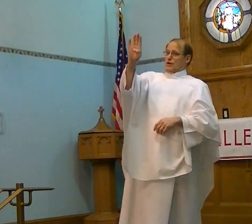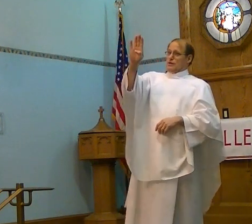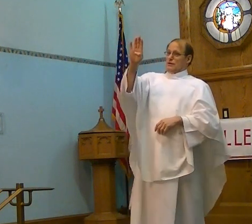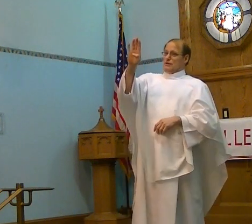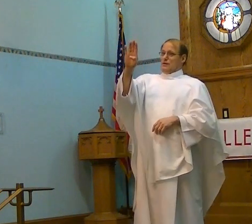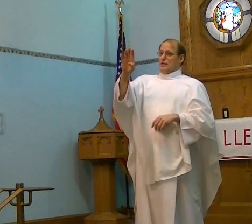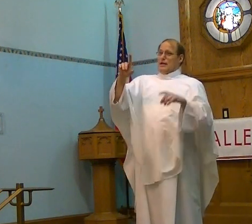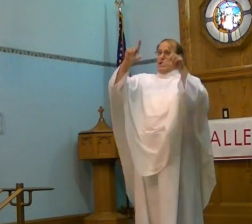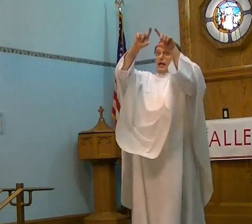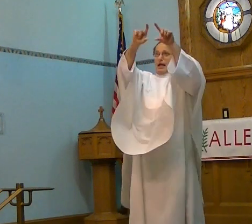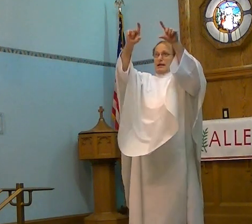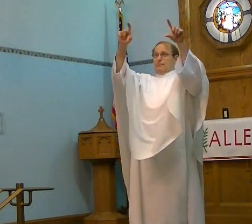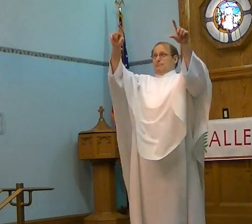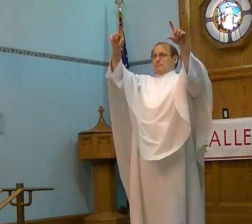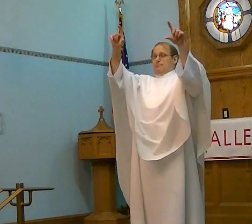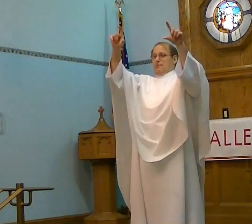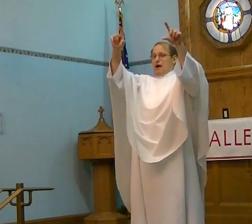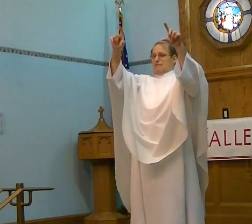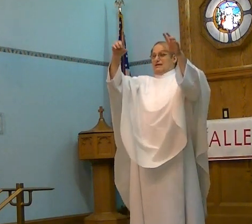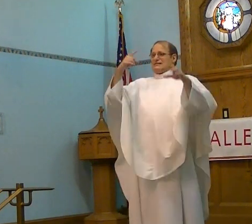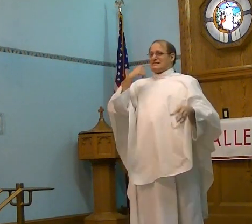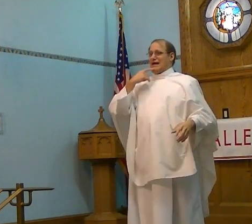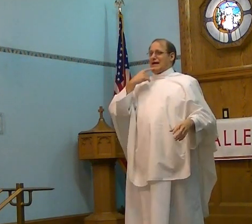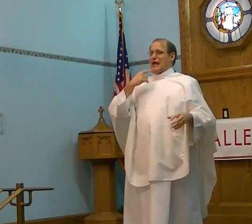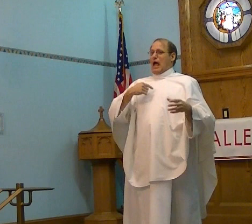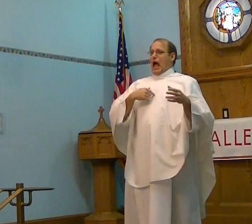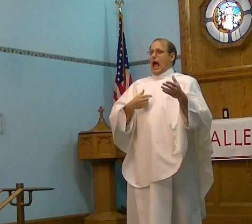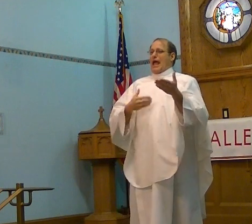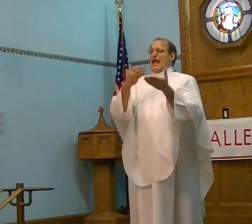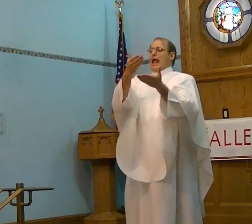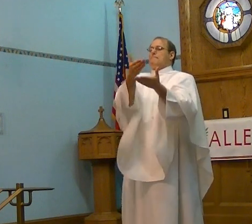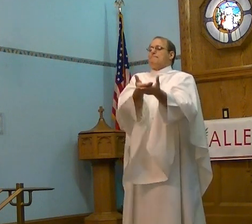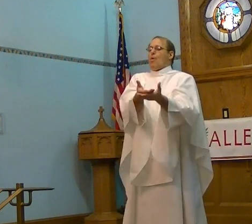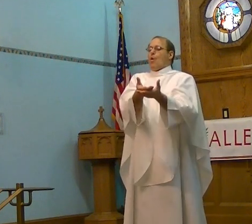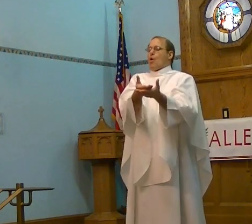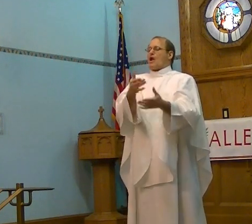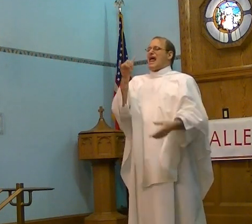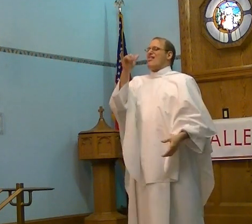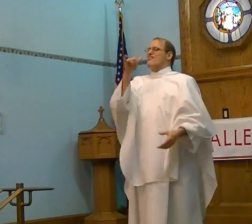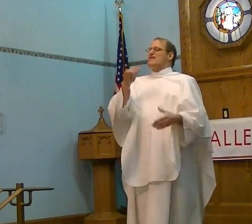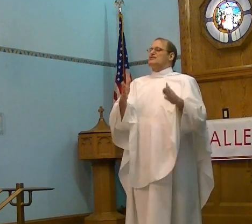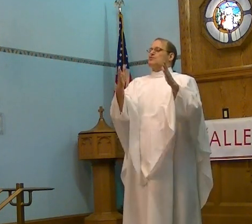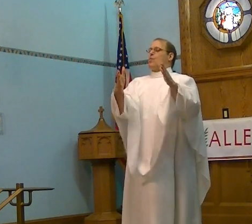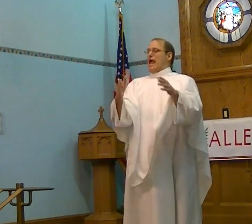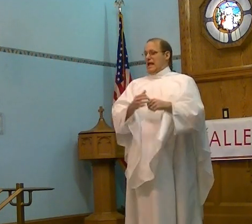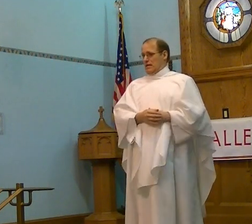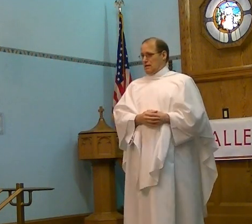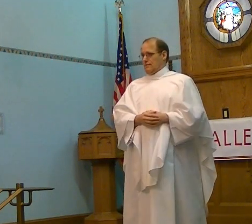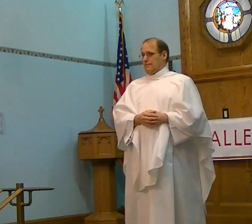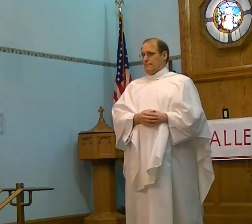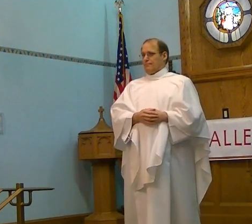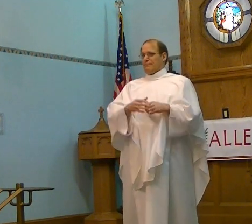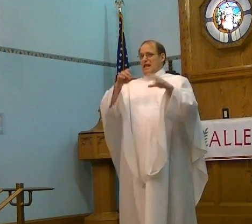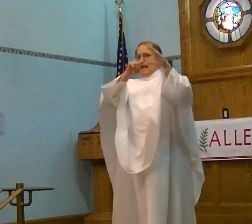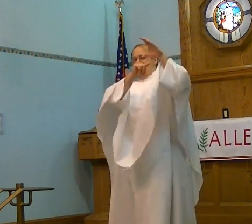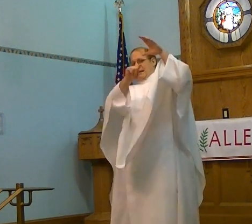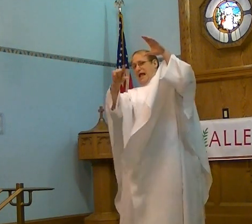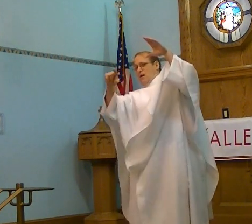And above it said, I am born this way. And down